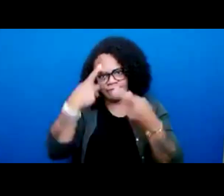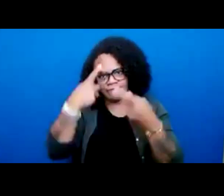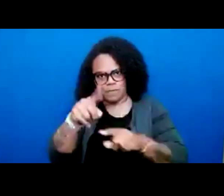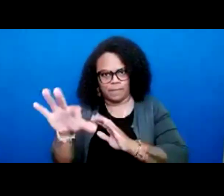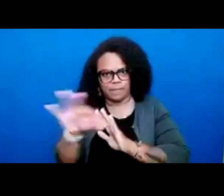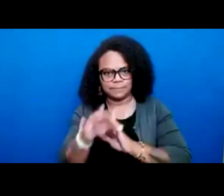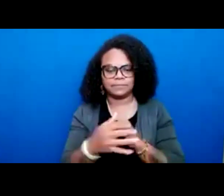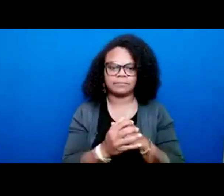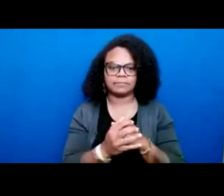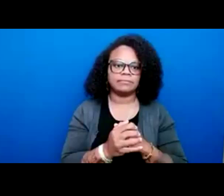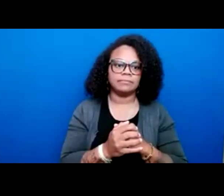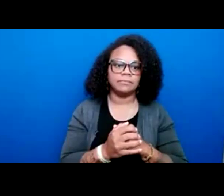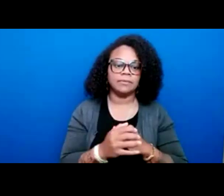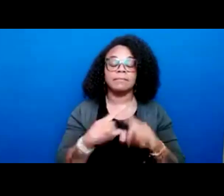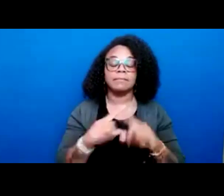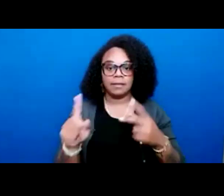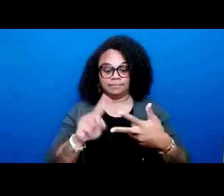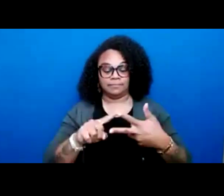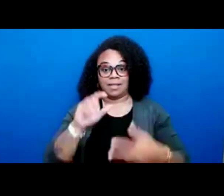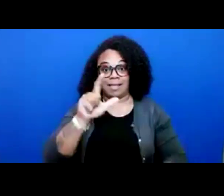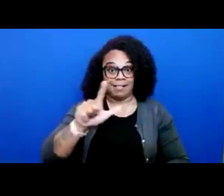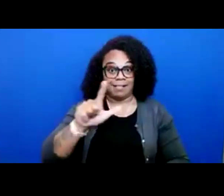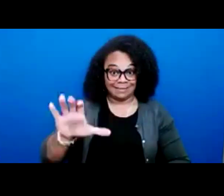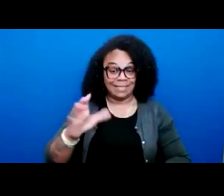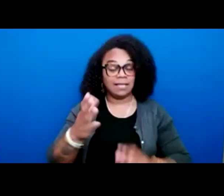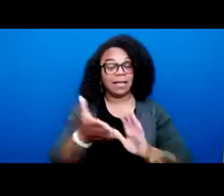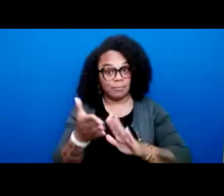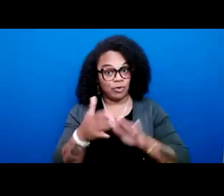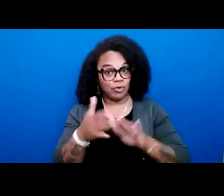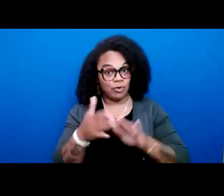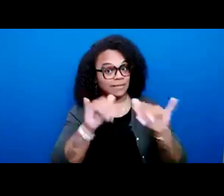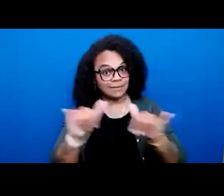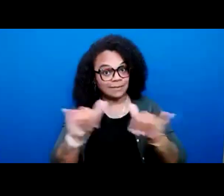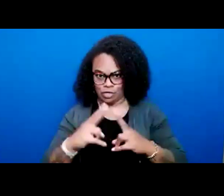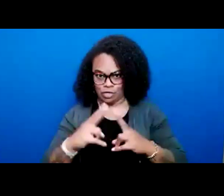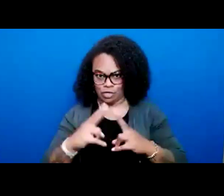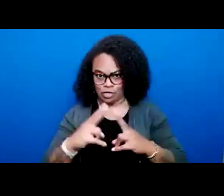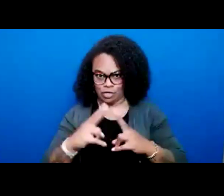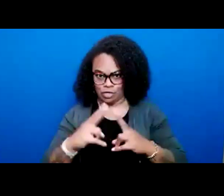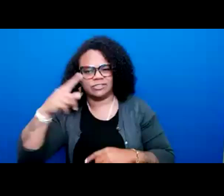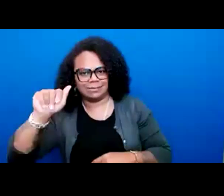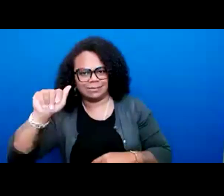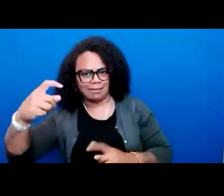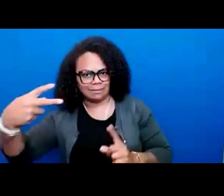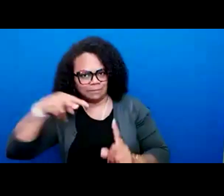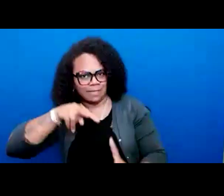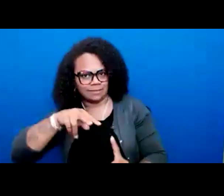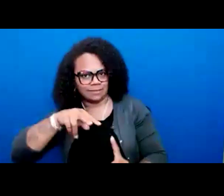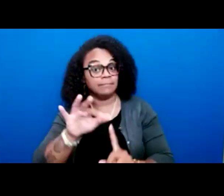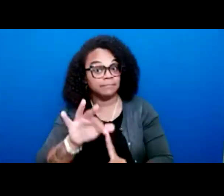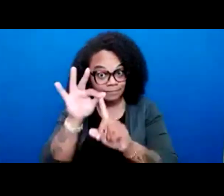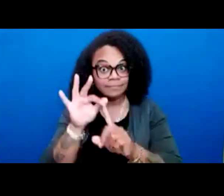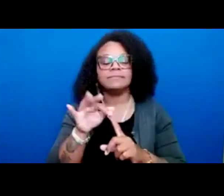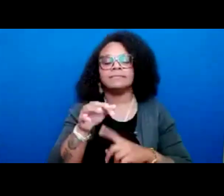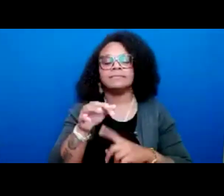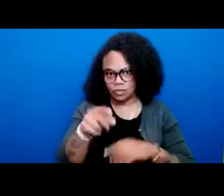But so LLCs operate just like partnerships from a tax perspective, unless there's an election that can be made as